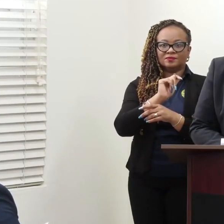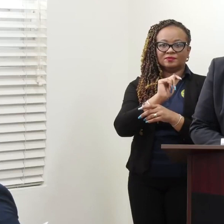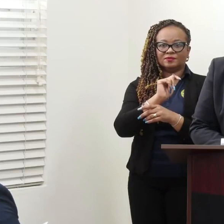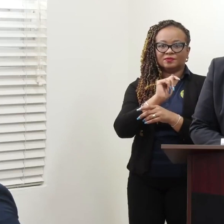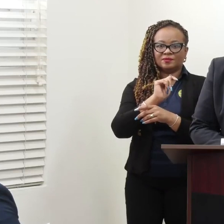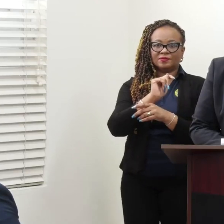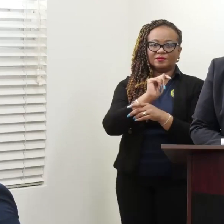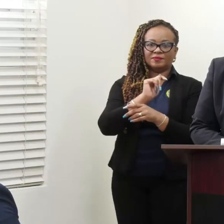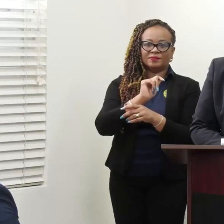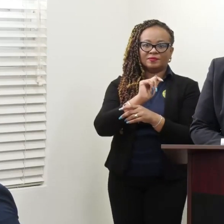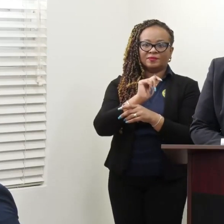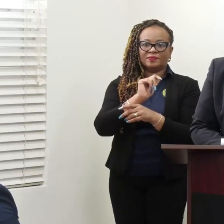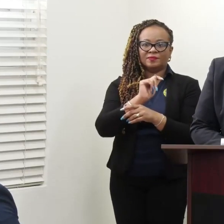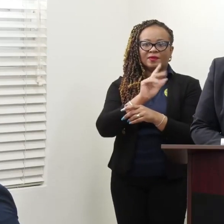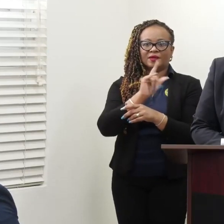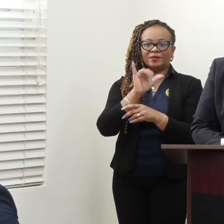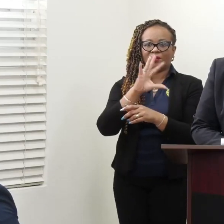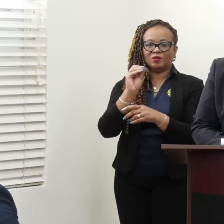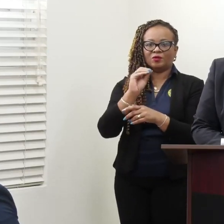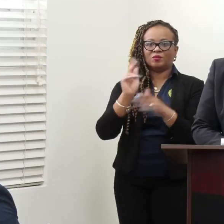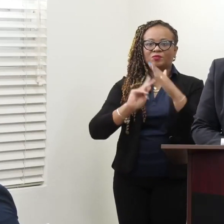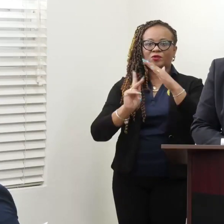and Abaco Primary School